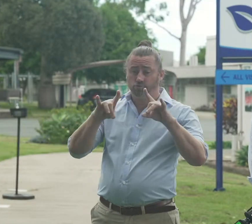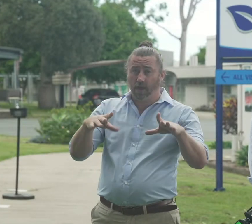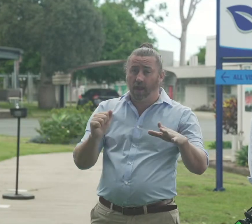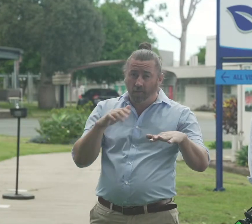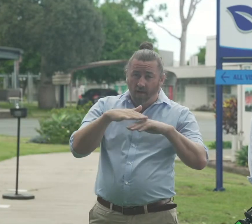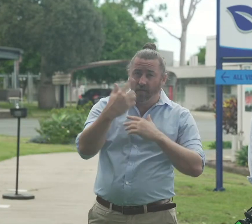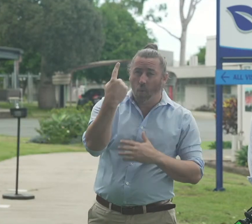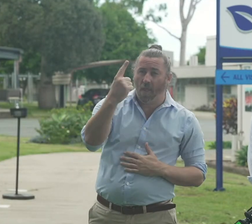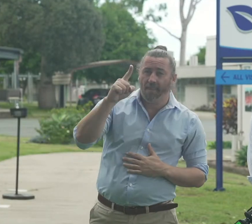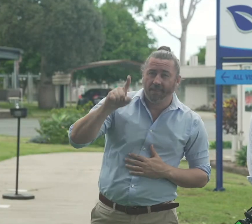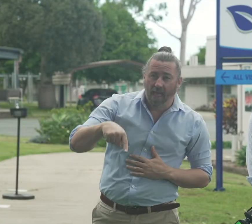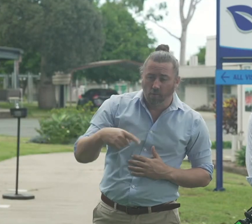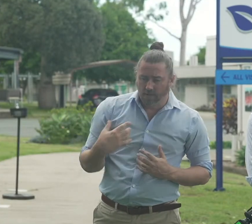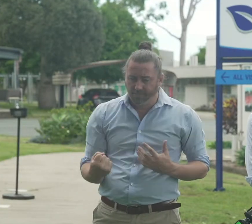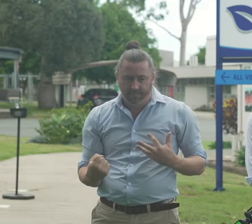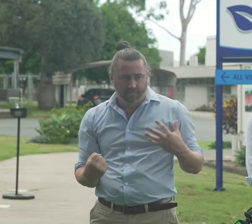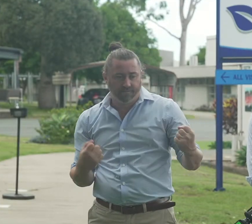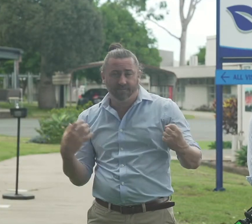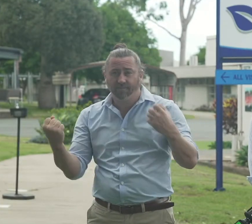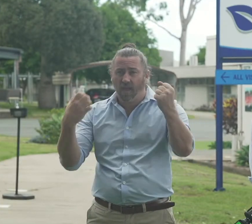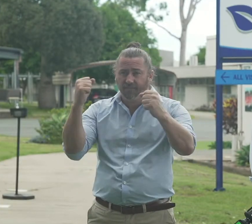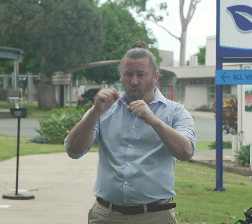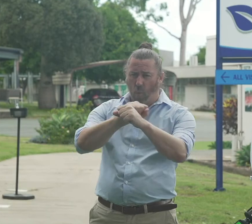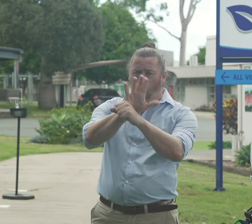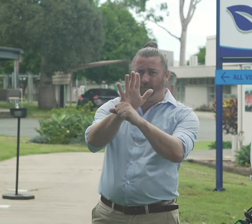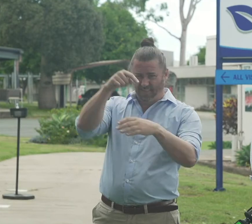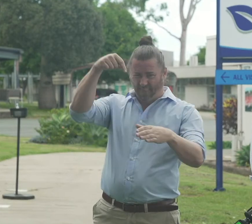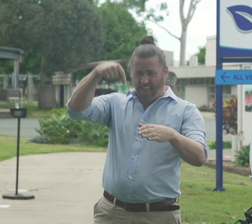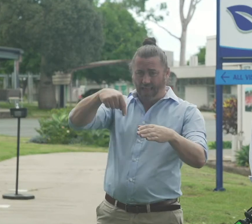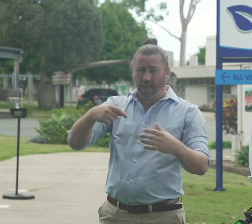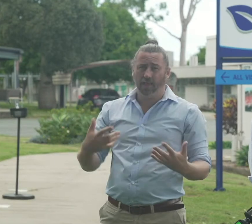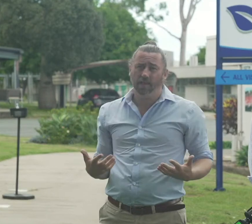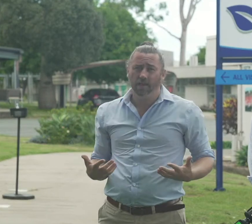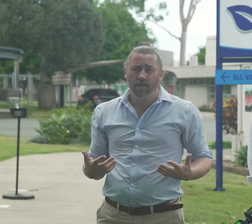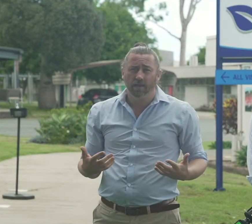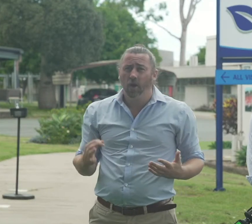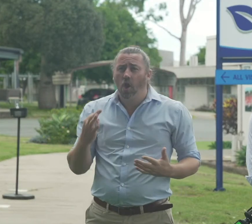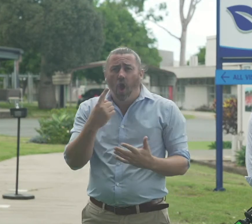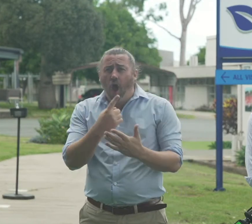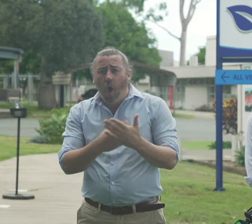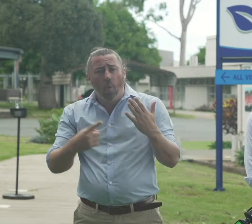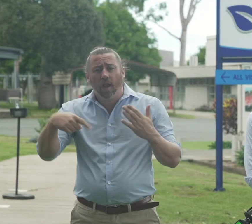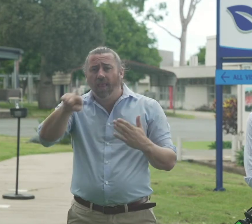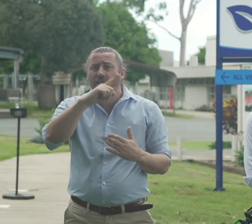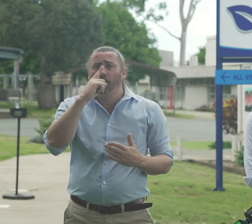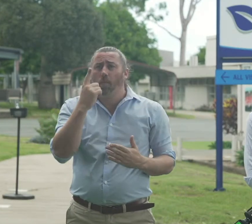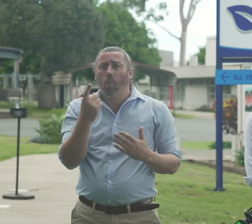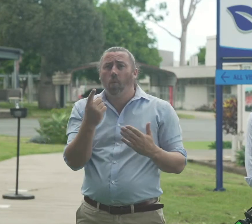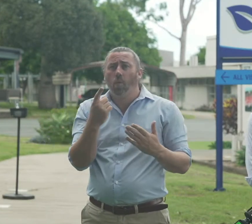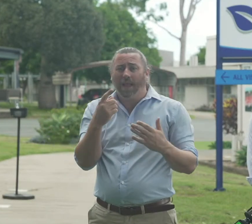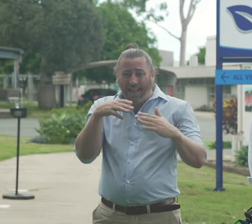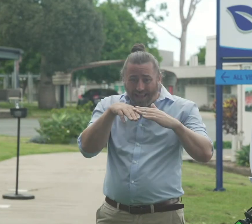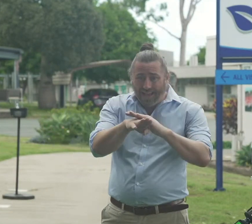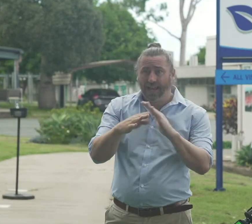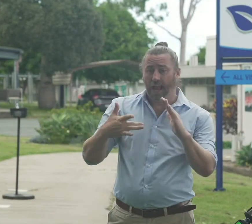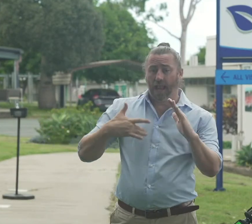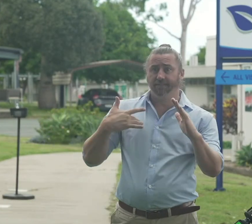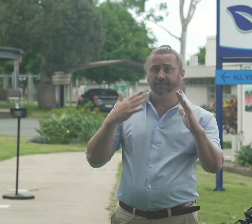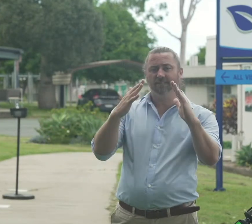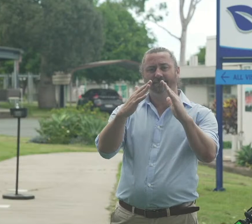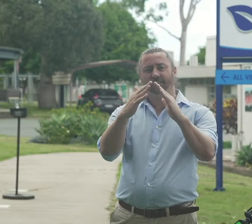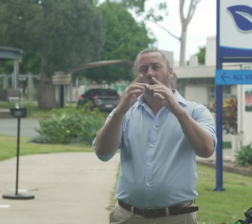with outbreaks, and the impact of them is not just on the people who may die, although of course that's